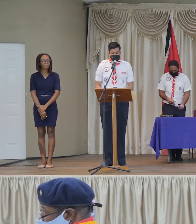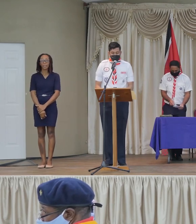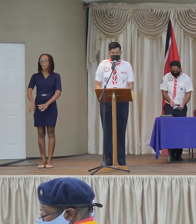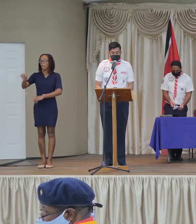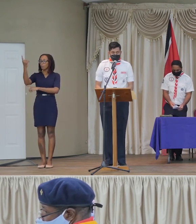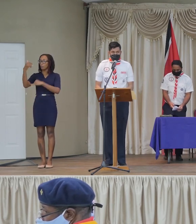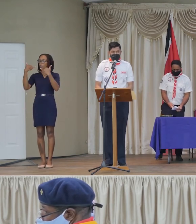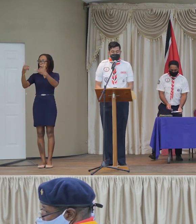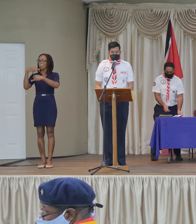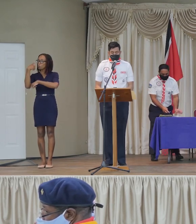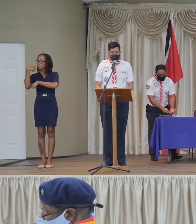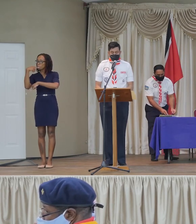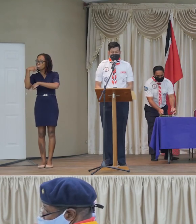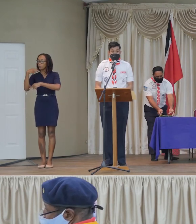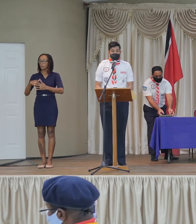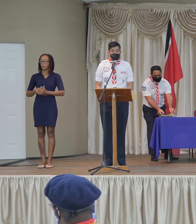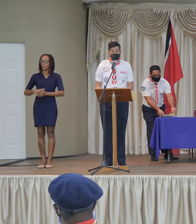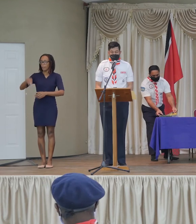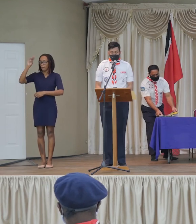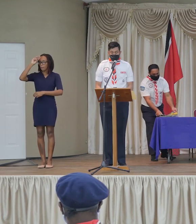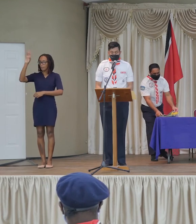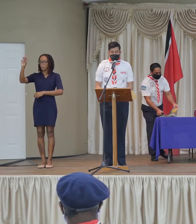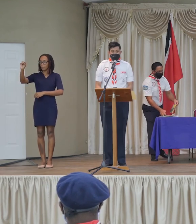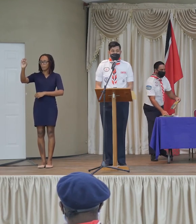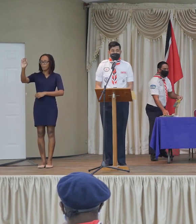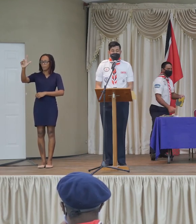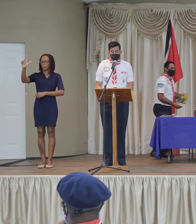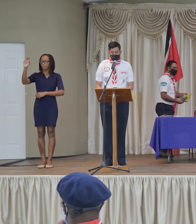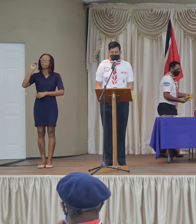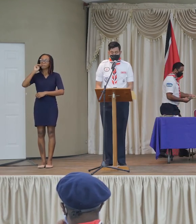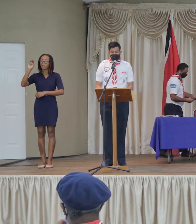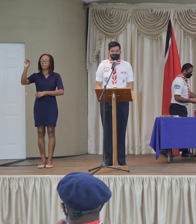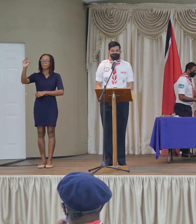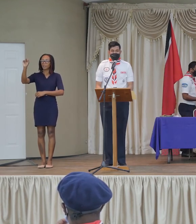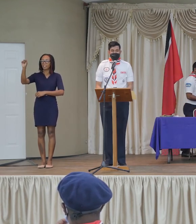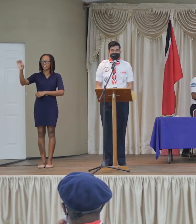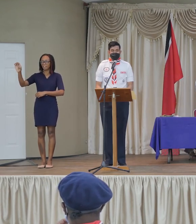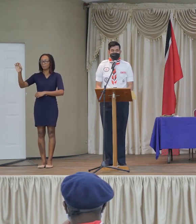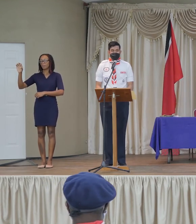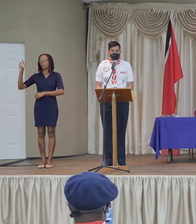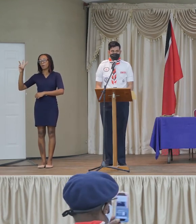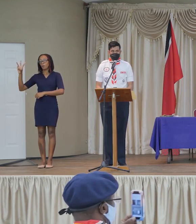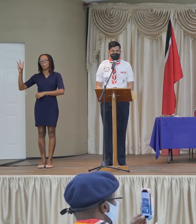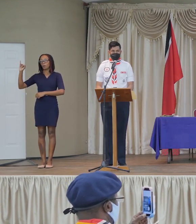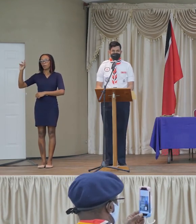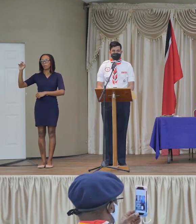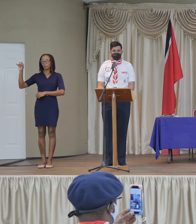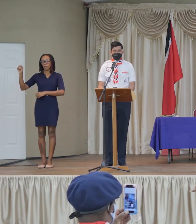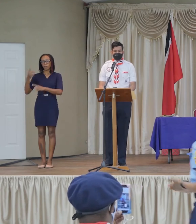Our first awardee this morning is Ms. Melody Wilson from 1st Aruka Air Scout Group.